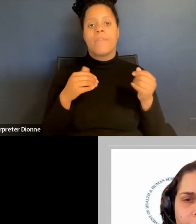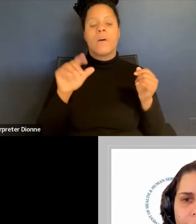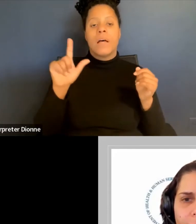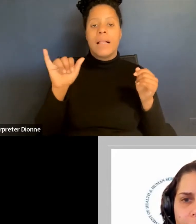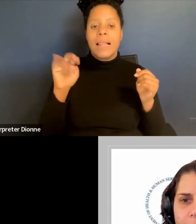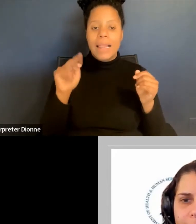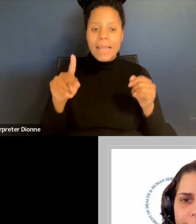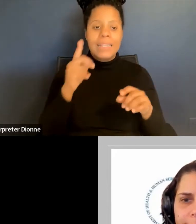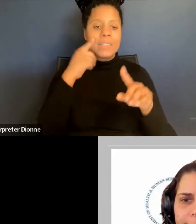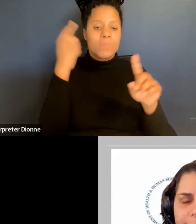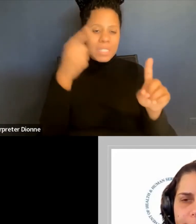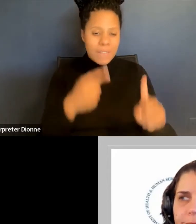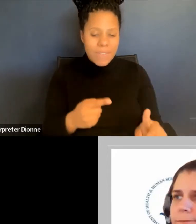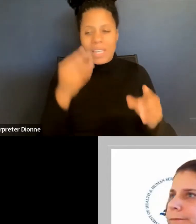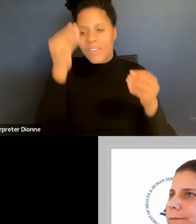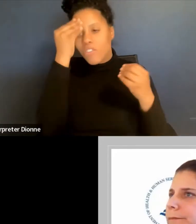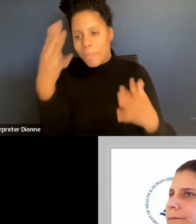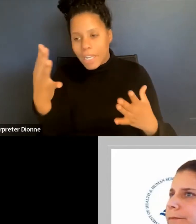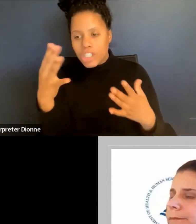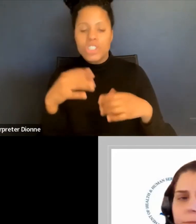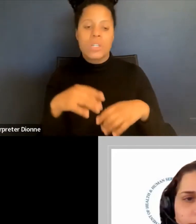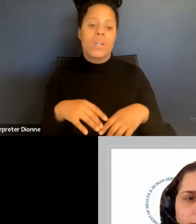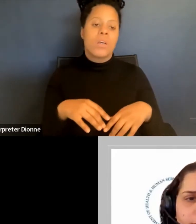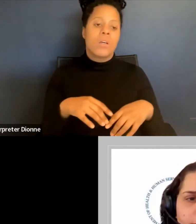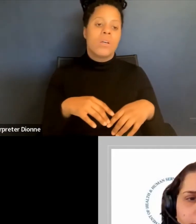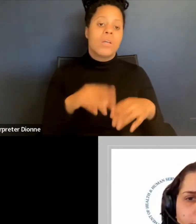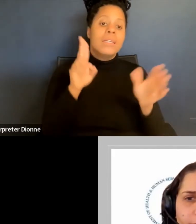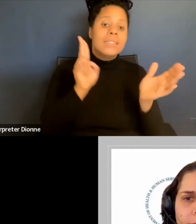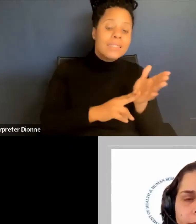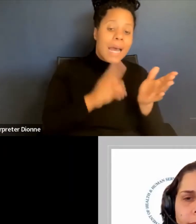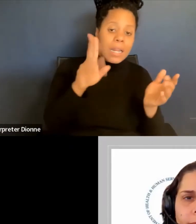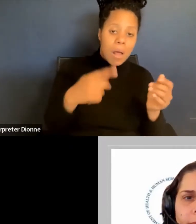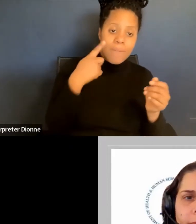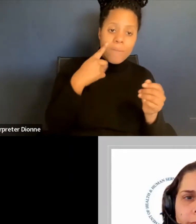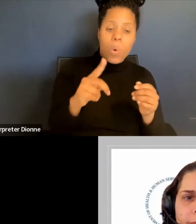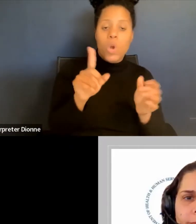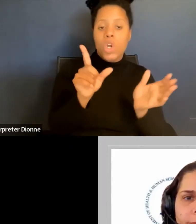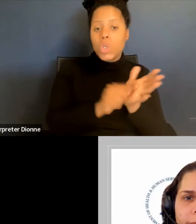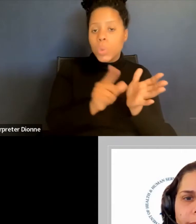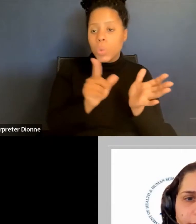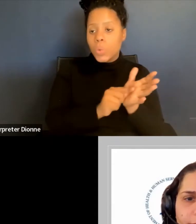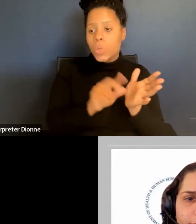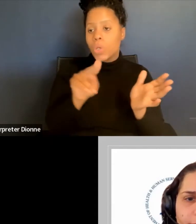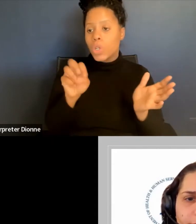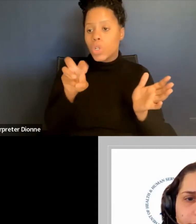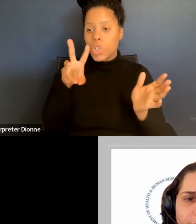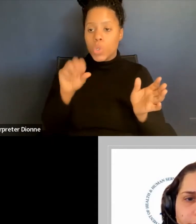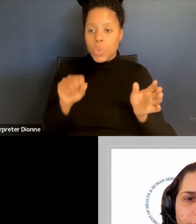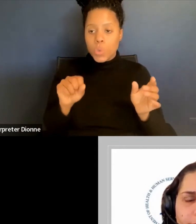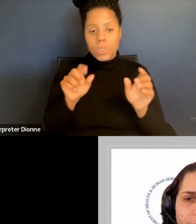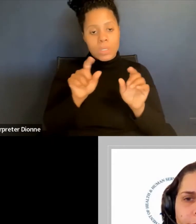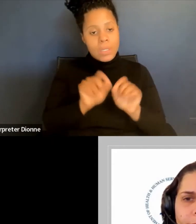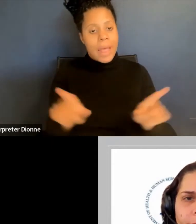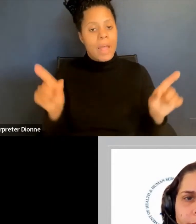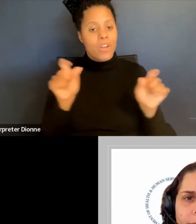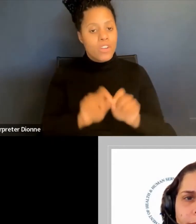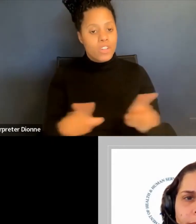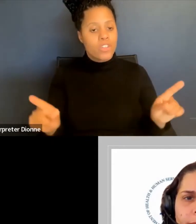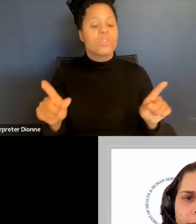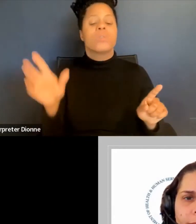specific information, including signing up for newsletters that we send out to our health